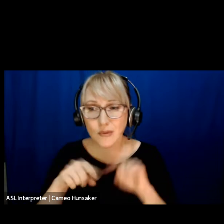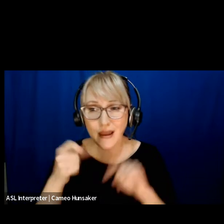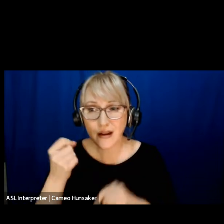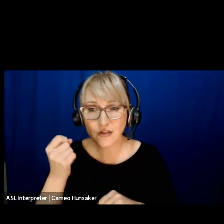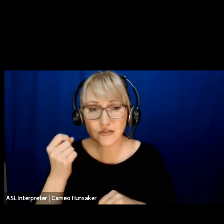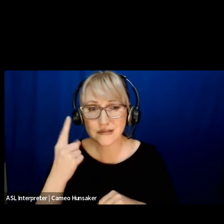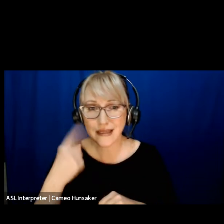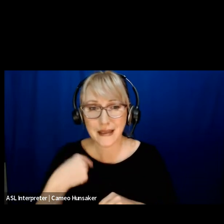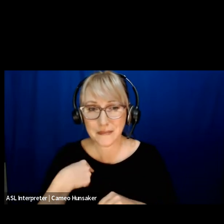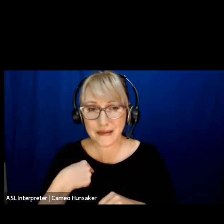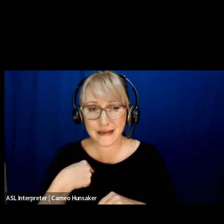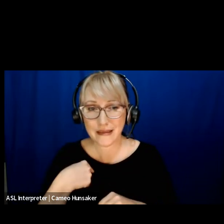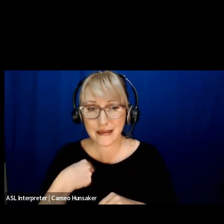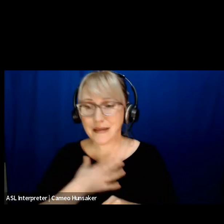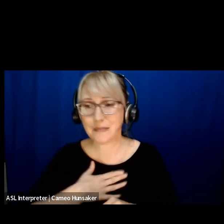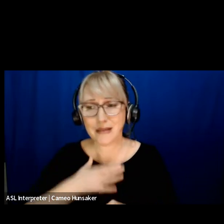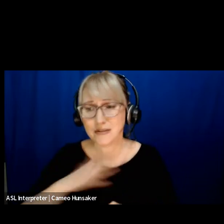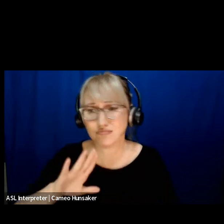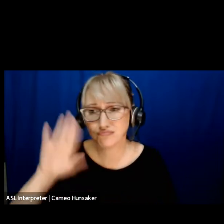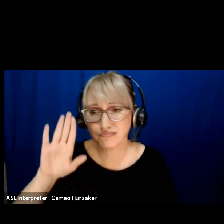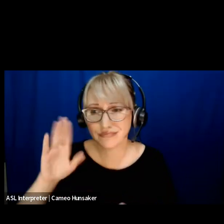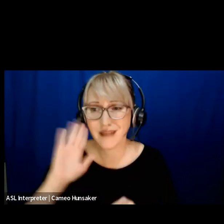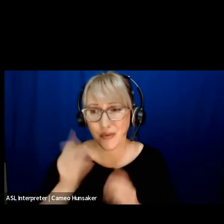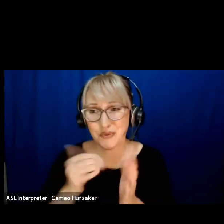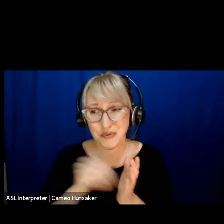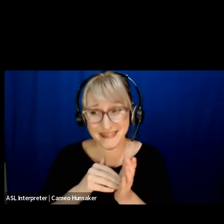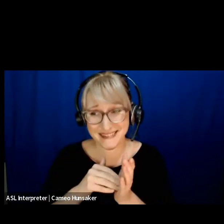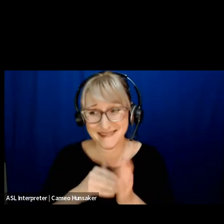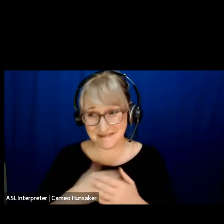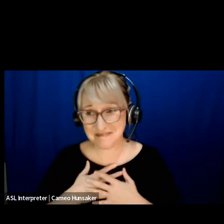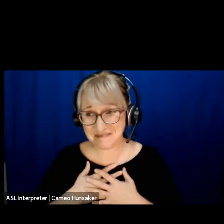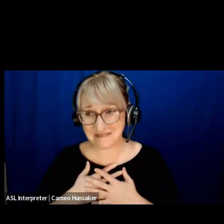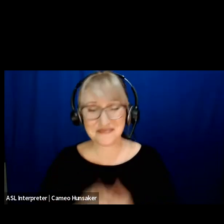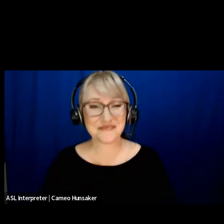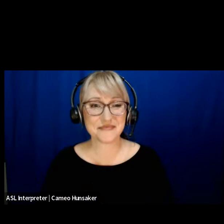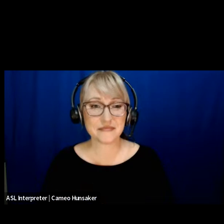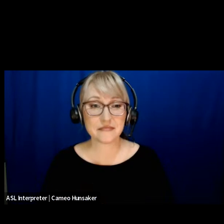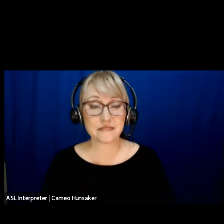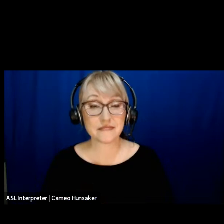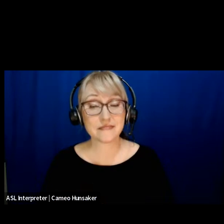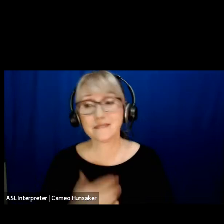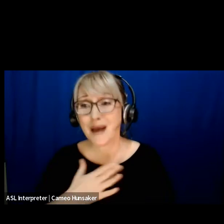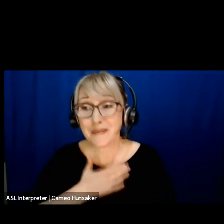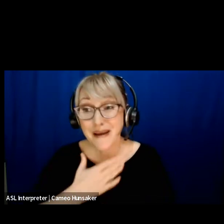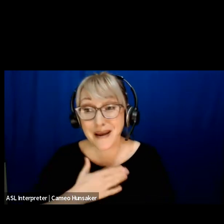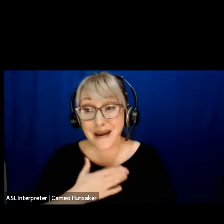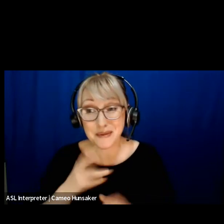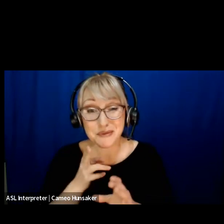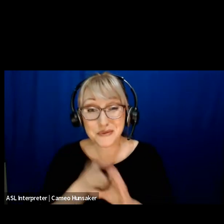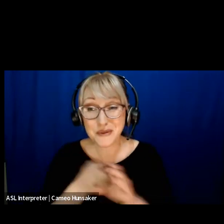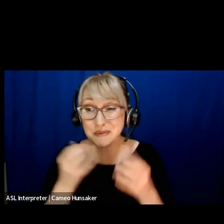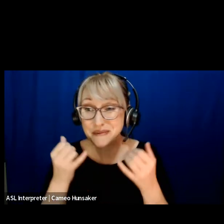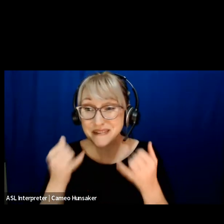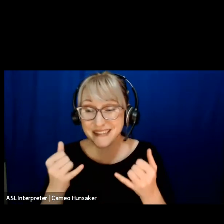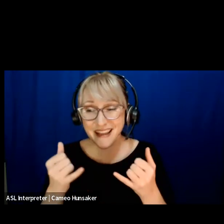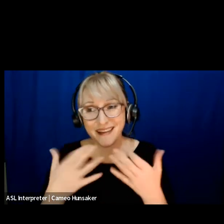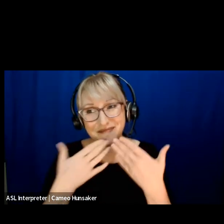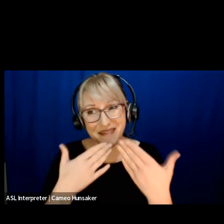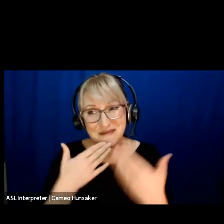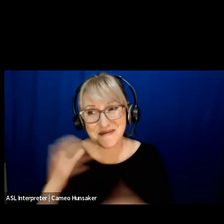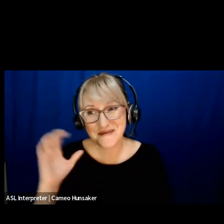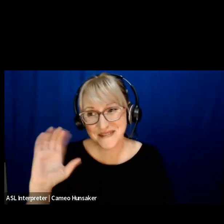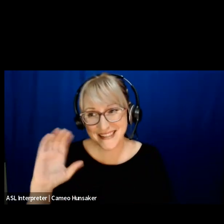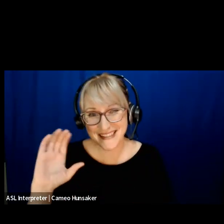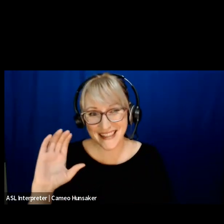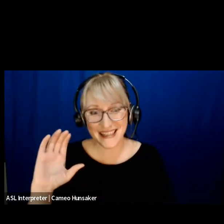understand, raise your hand and I'll repeat. I'm really happy to be here today. Thank you, Christy. And